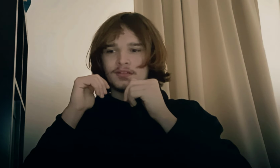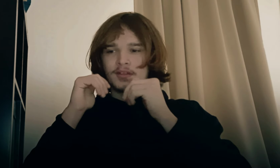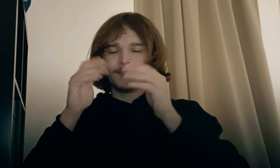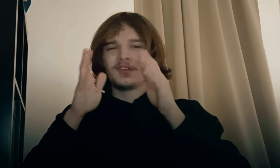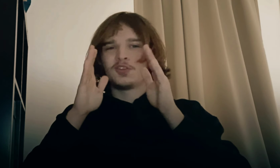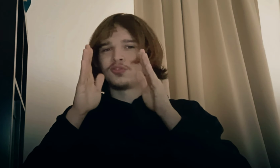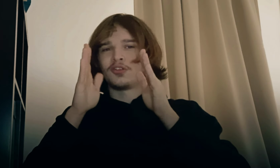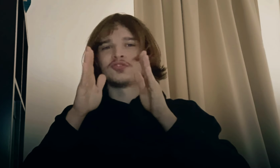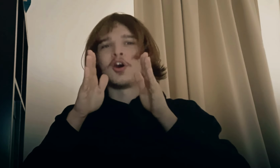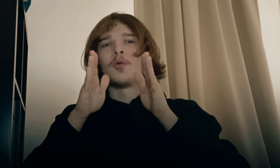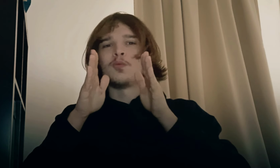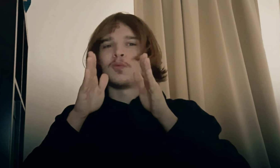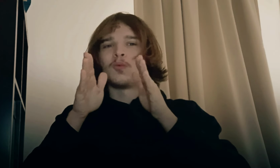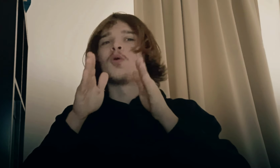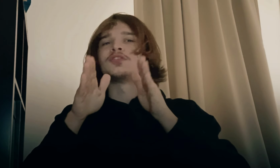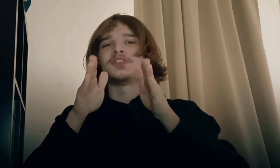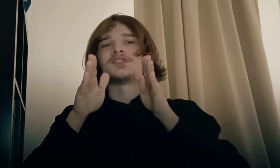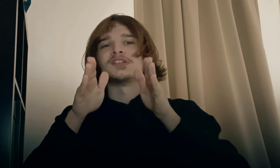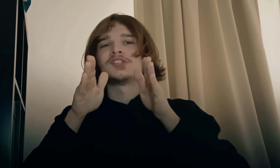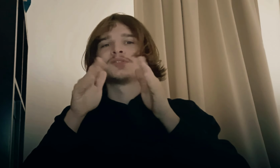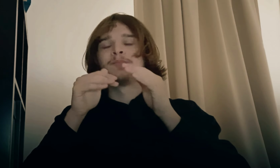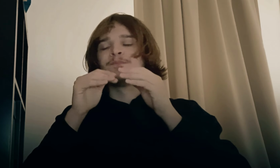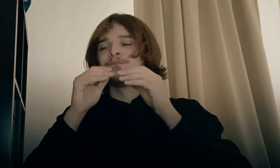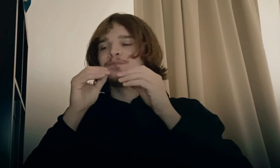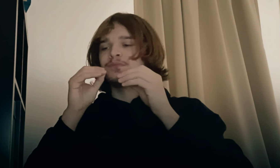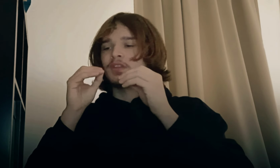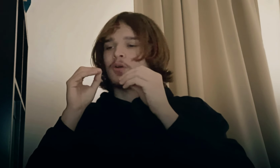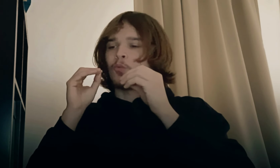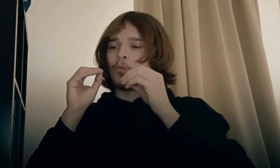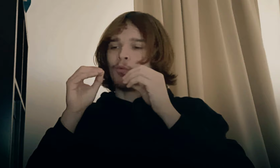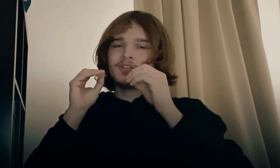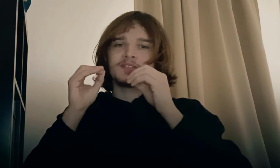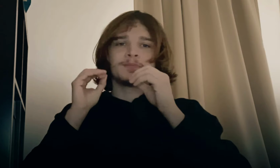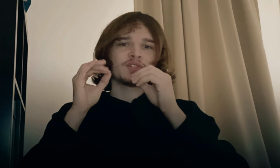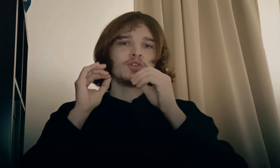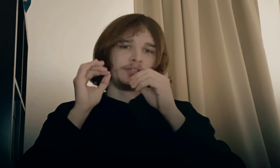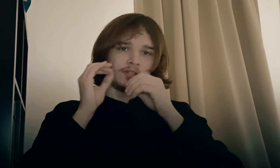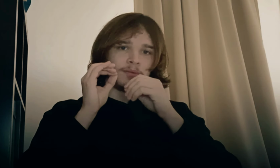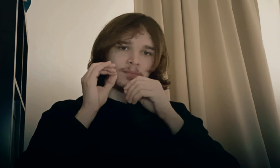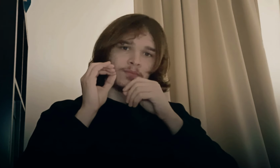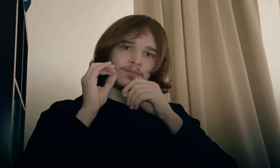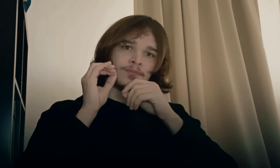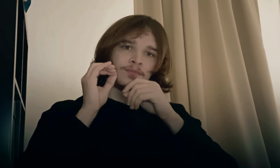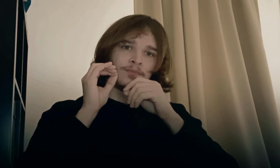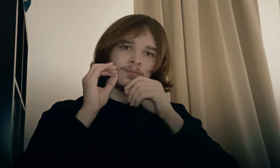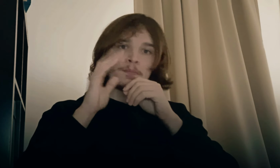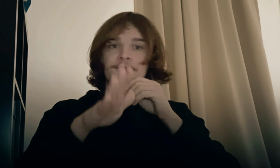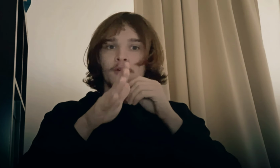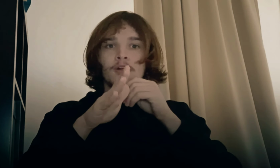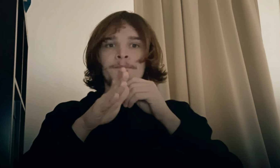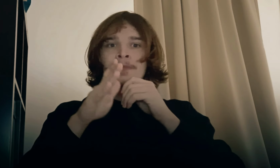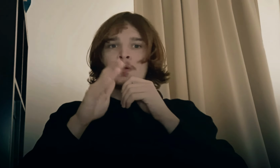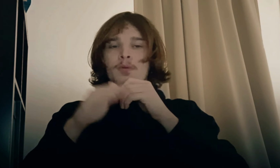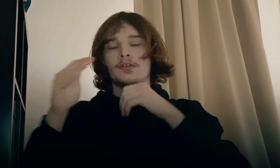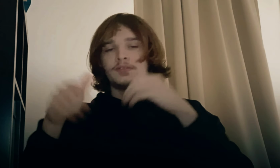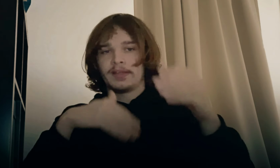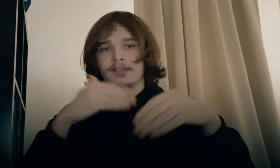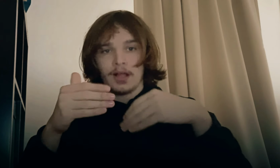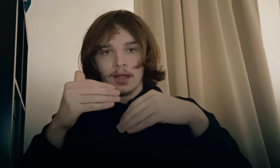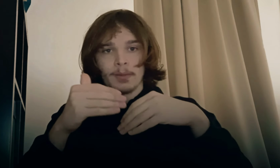I think you don't know what this is. What is masculinity? Before we will like talk about